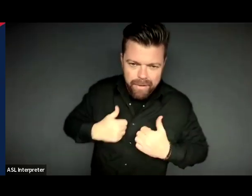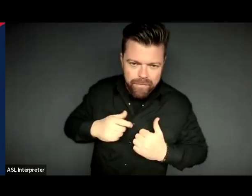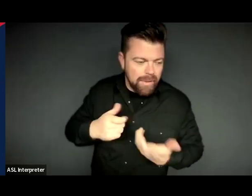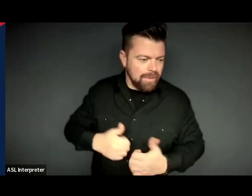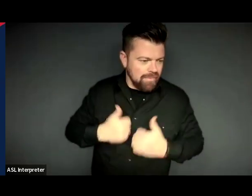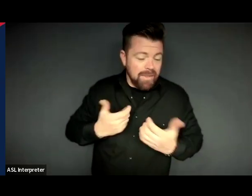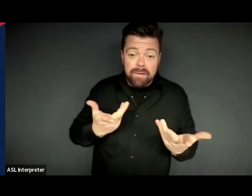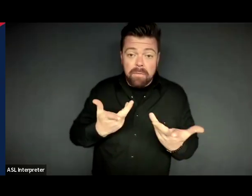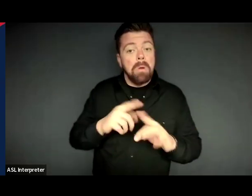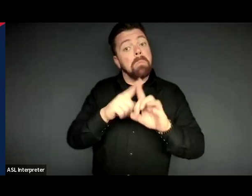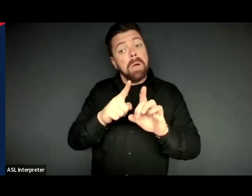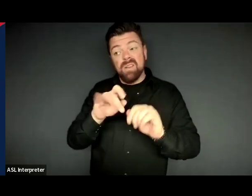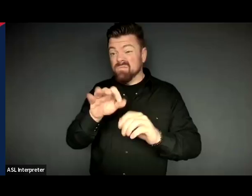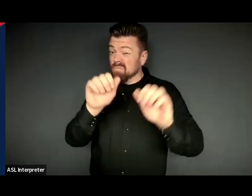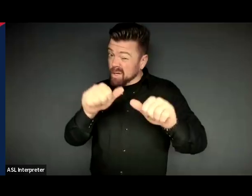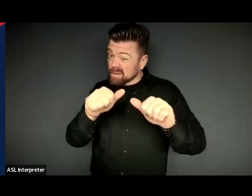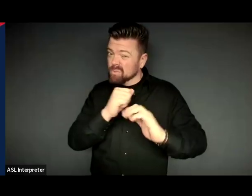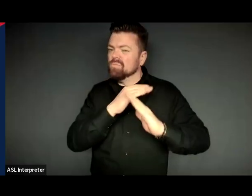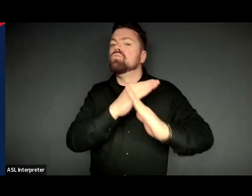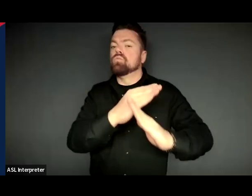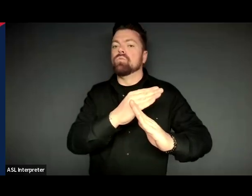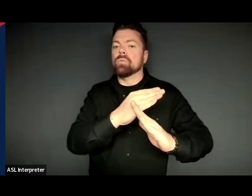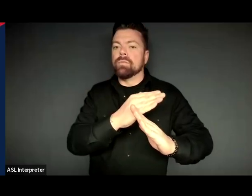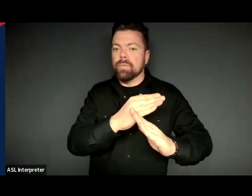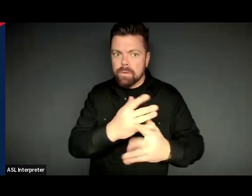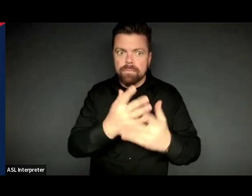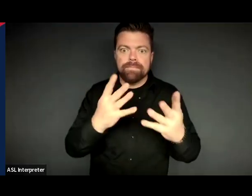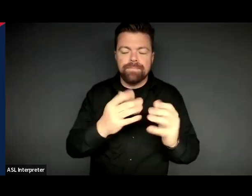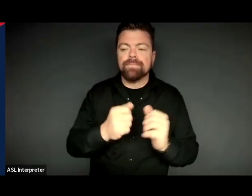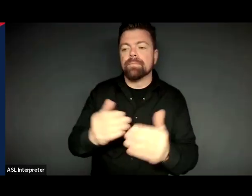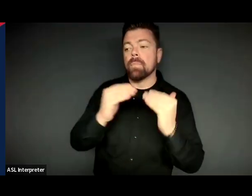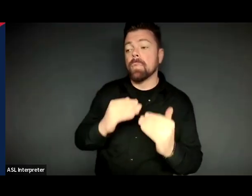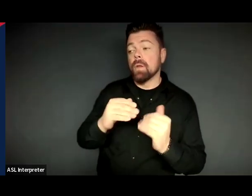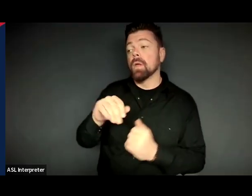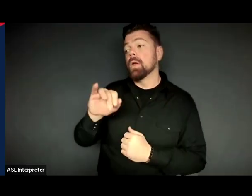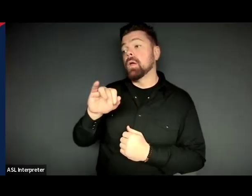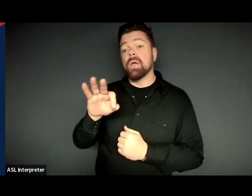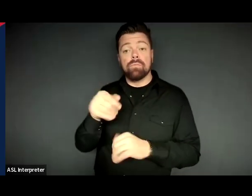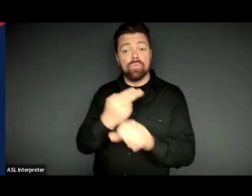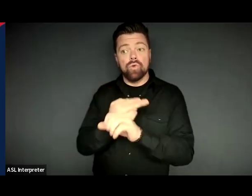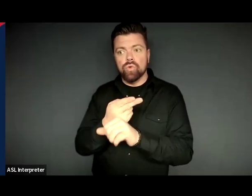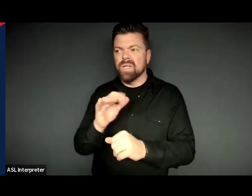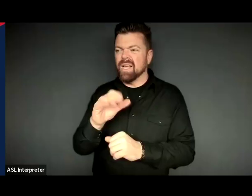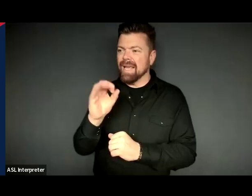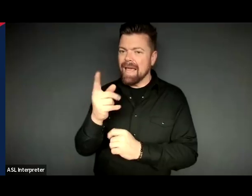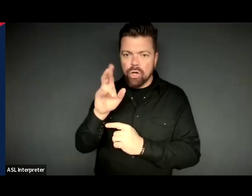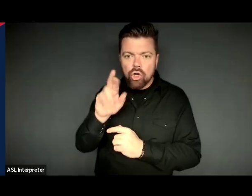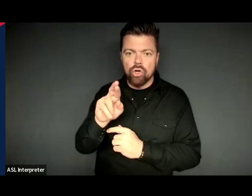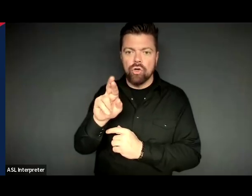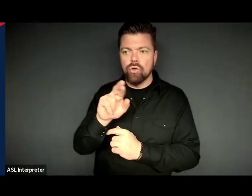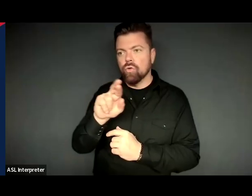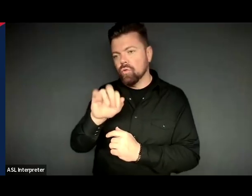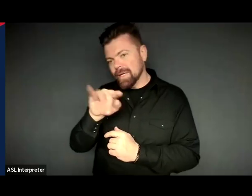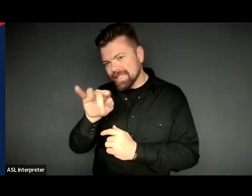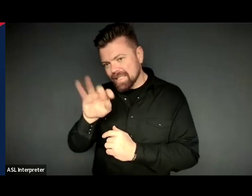all that if you at all possibly can. If you're using that intermittent catheterization, and you're not